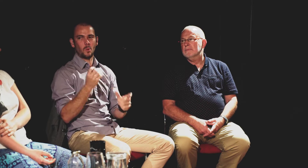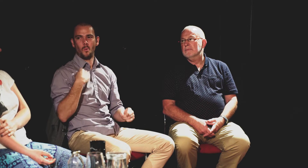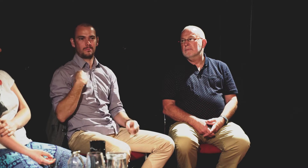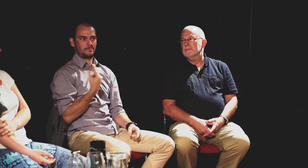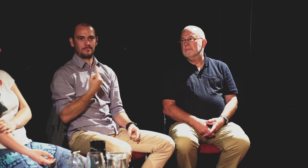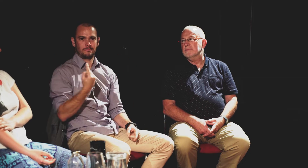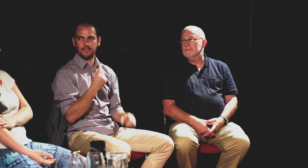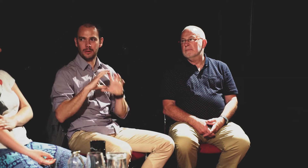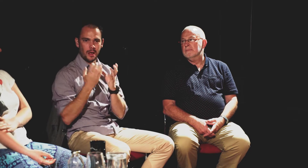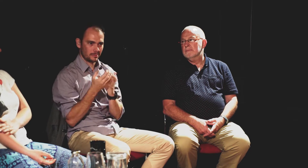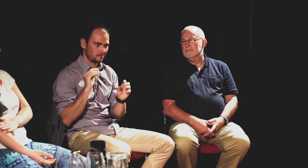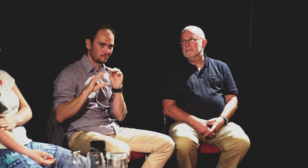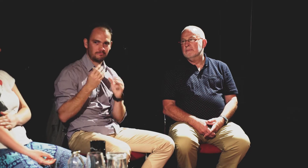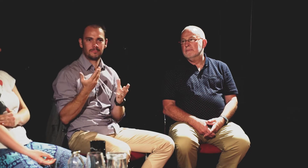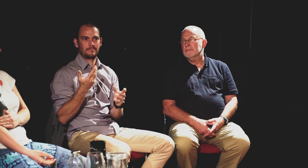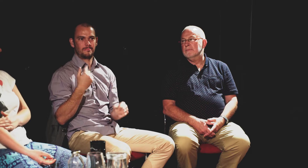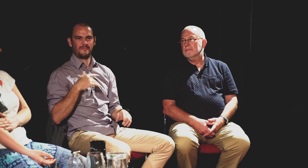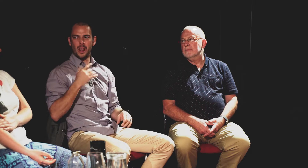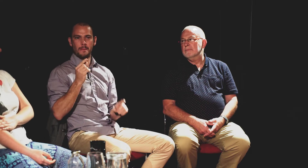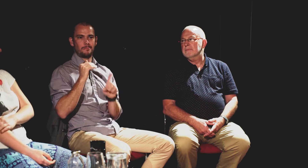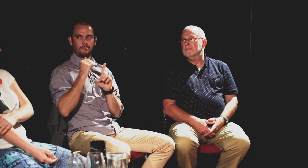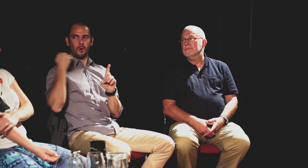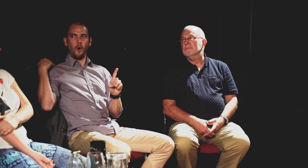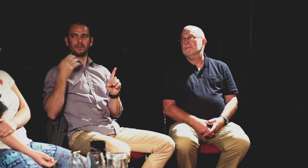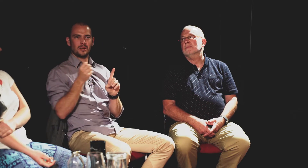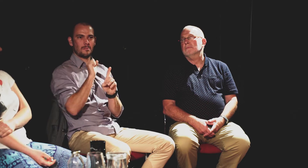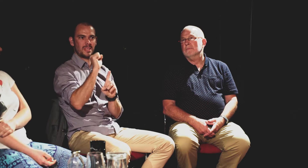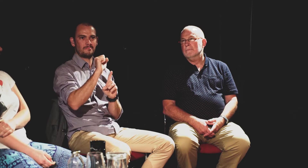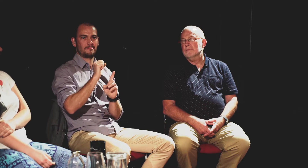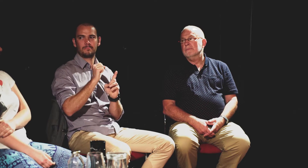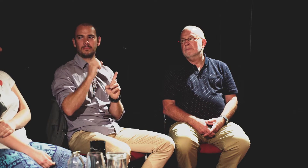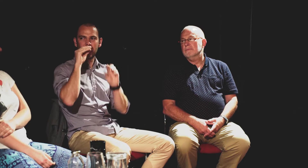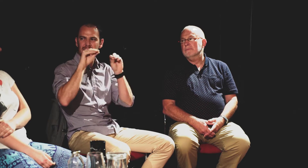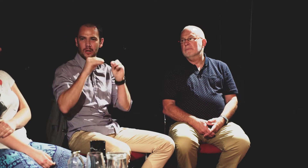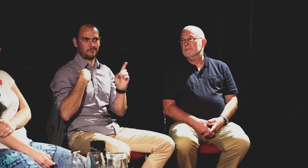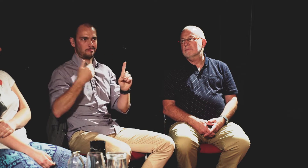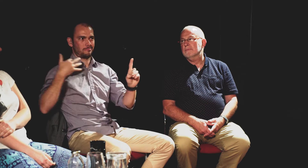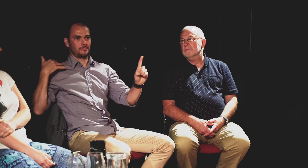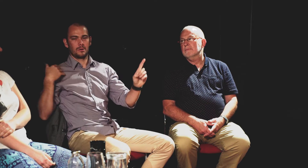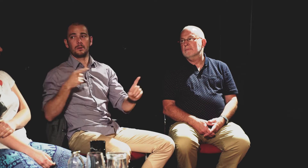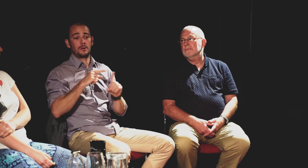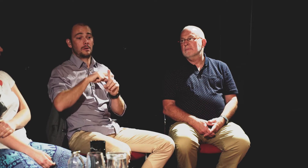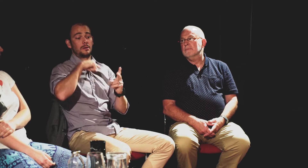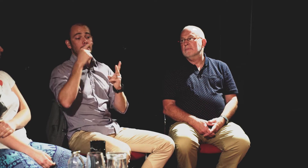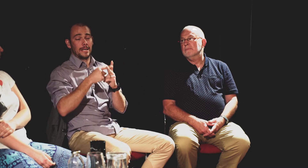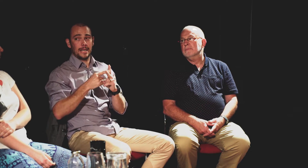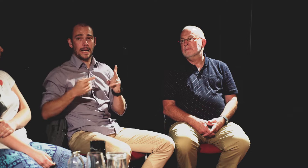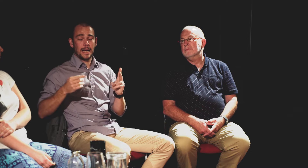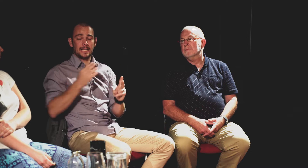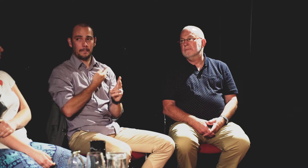obviously were in the same class level. And so we learned that way. And I felt a little bit behind in terms of education. And